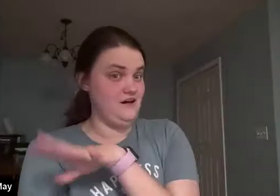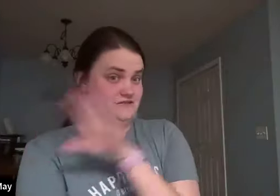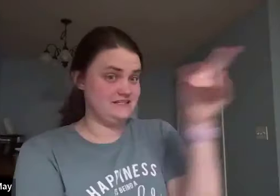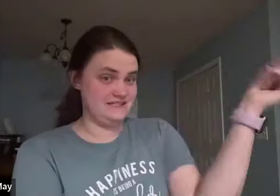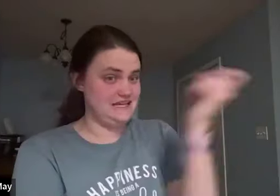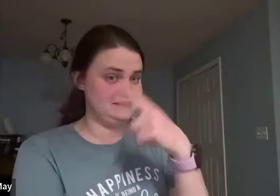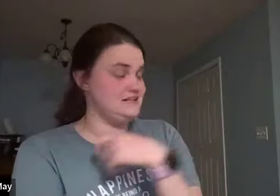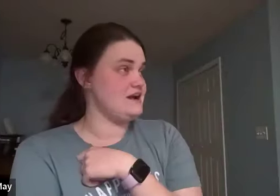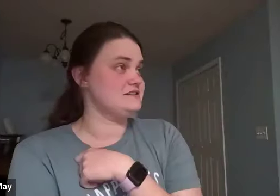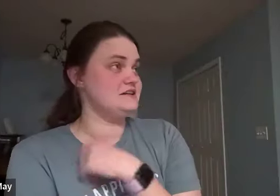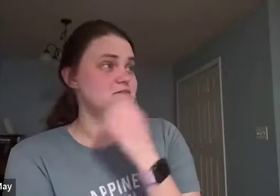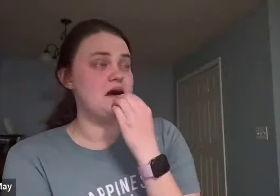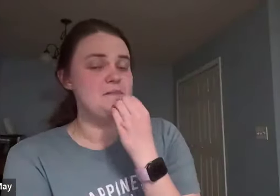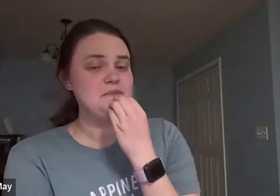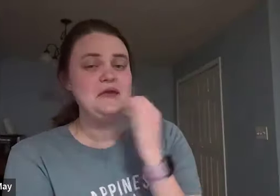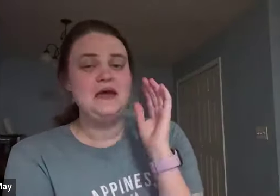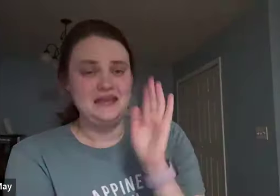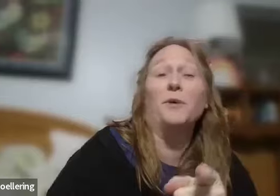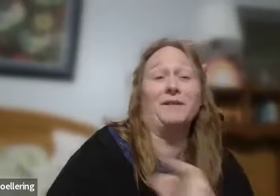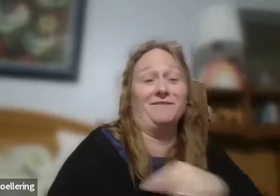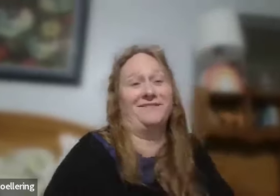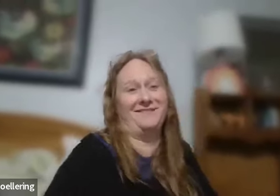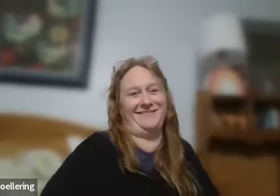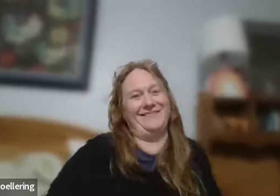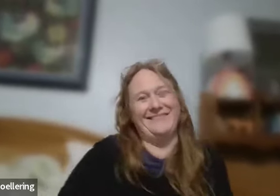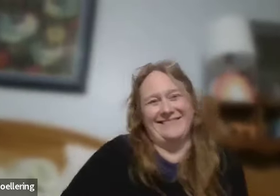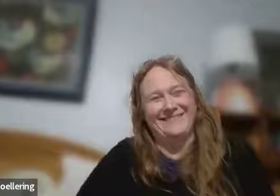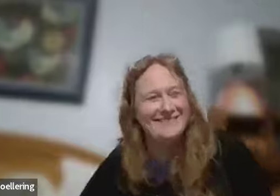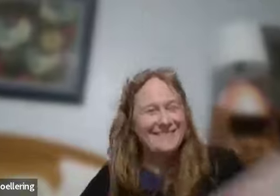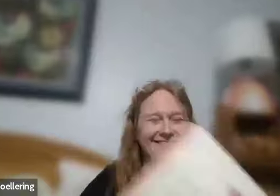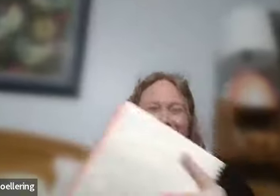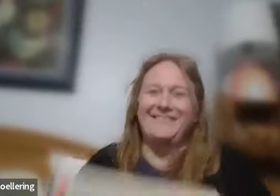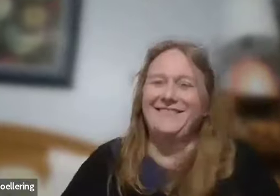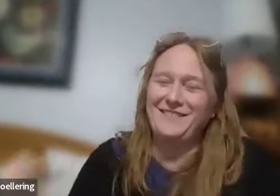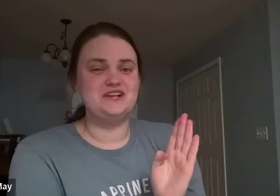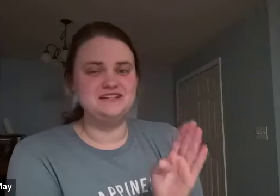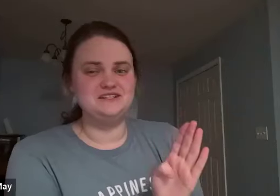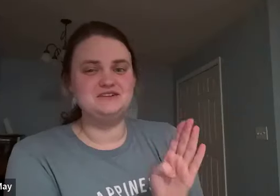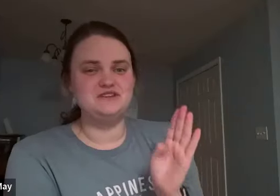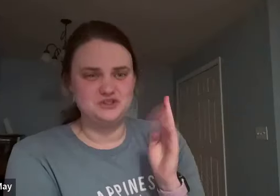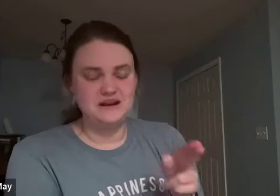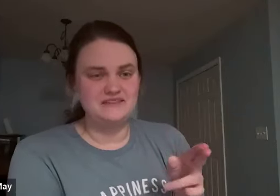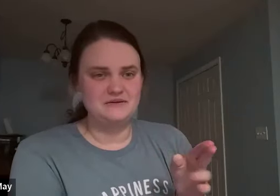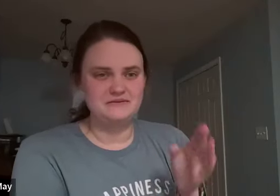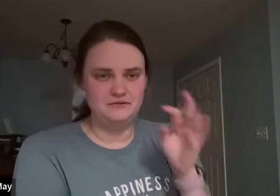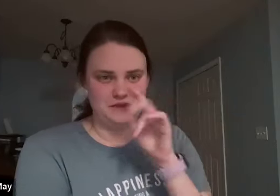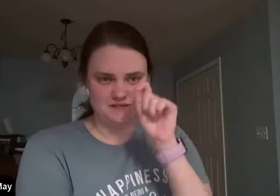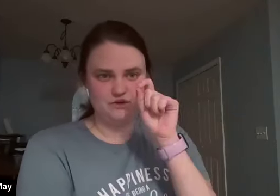of us because they didn't ask us. That's a good Anyway, point. barbecue. What you do for barbecue is you're gonna do the shorthand that you guys when you write